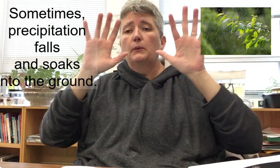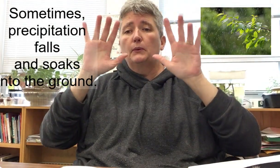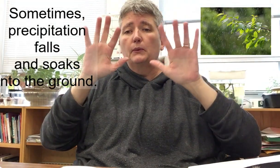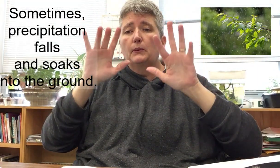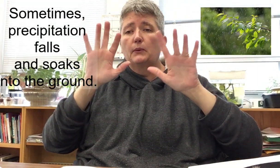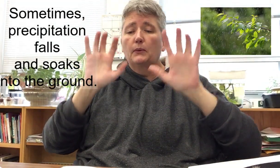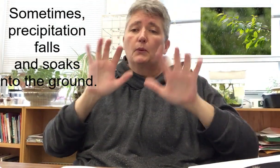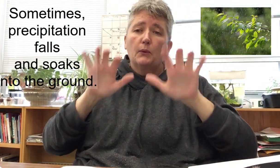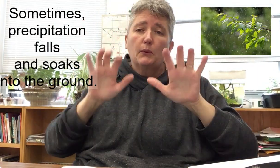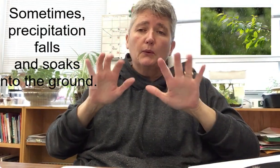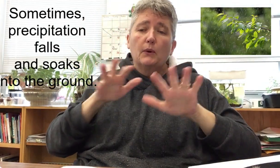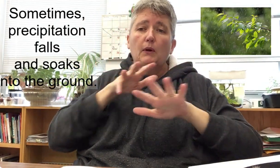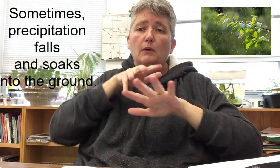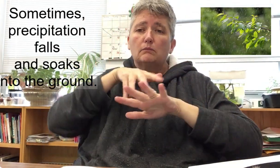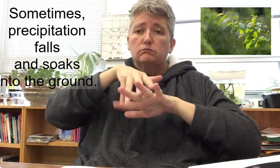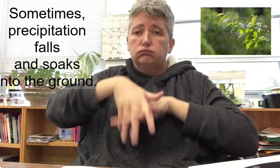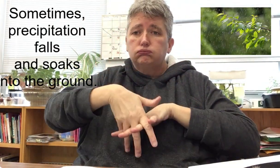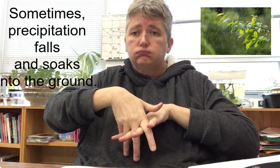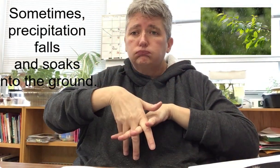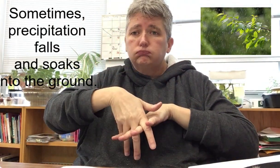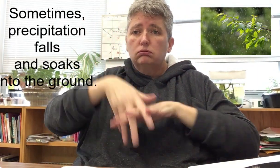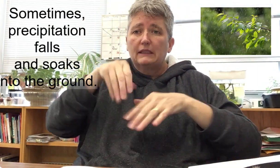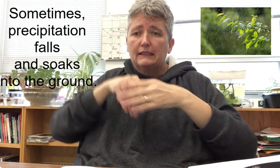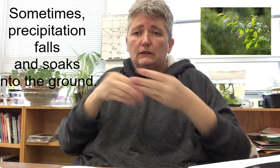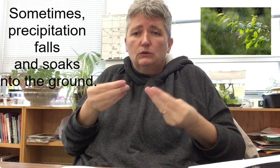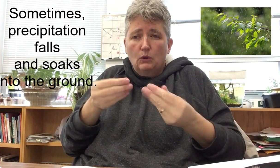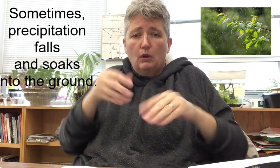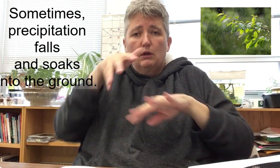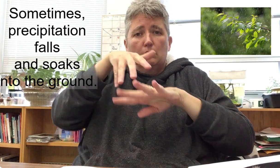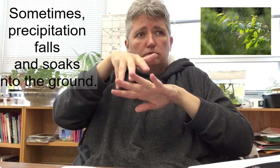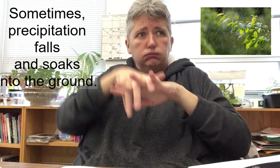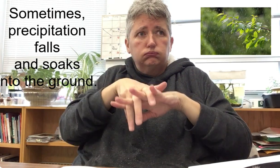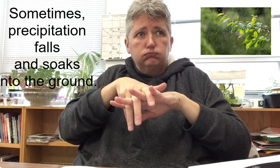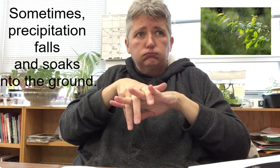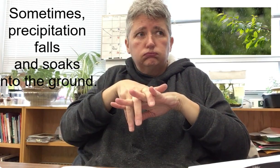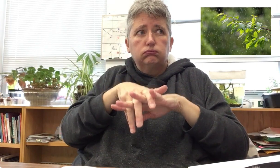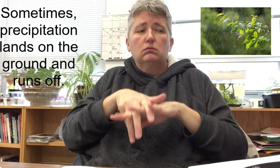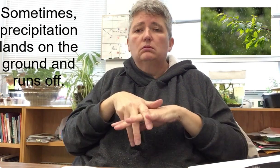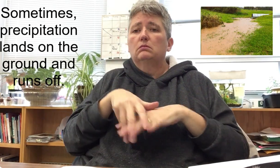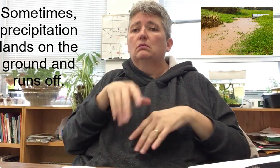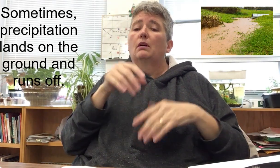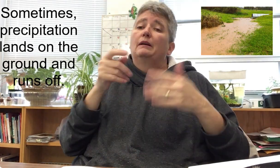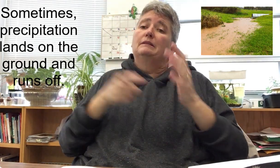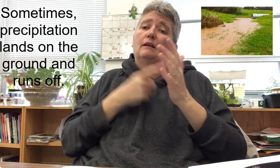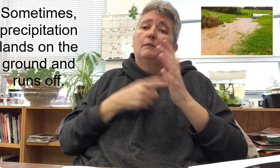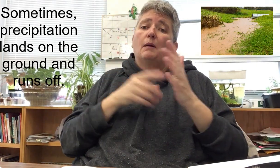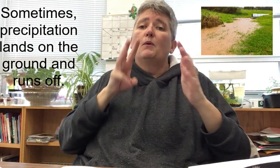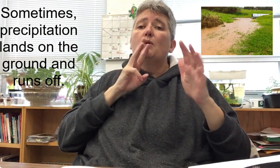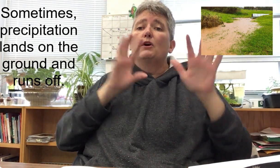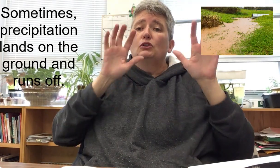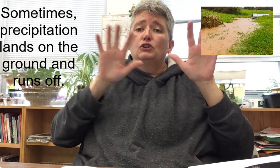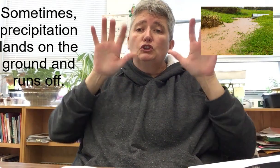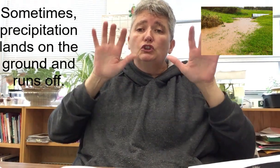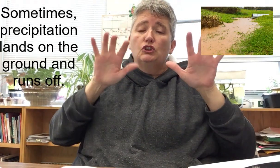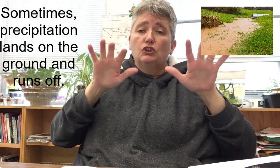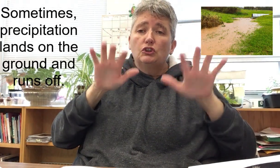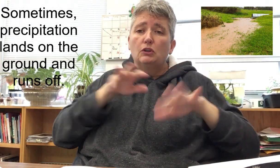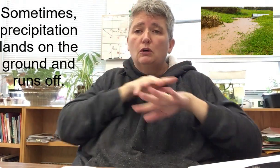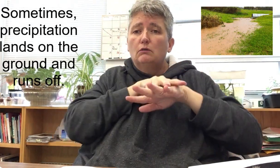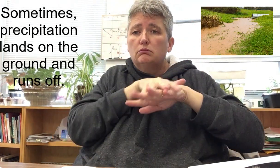rain or snow will soak right into the ground. And sometimes it rains or snows and that water just runs right off. It's called